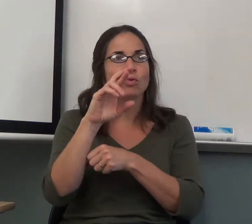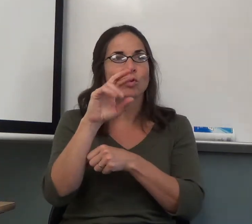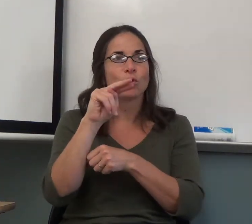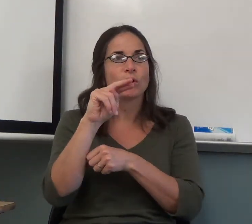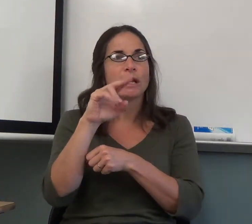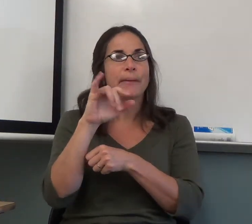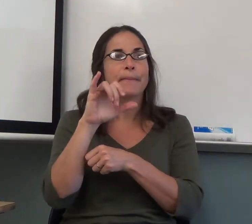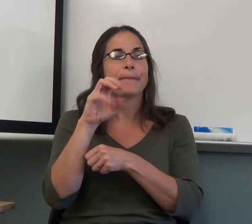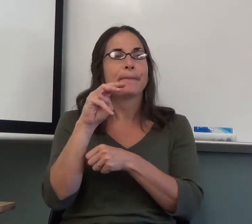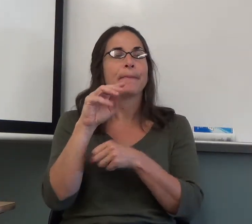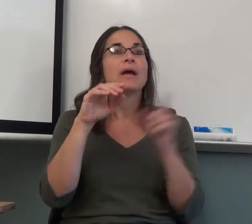there we go.